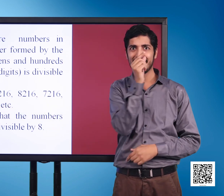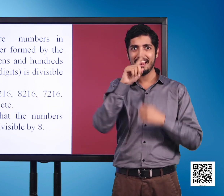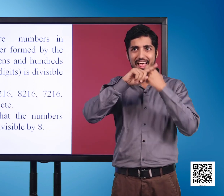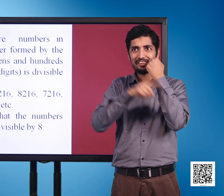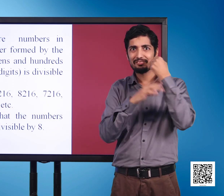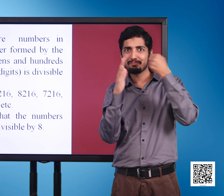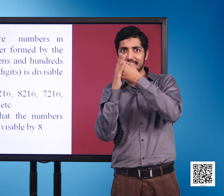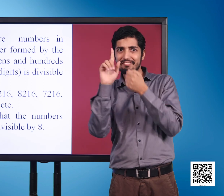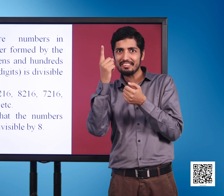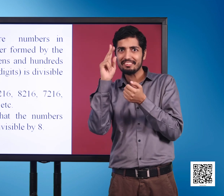8216,